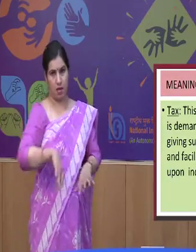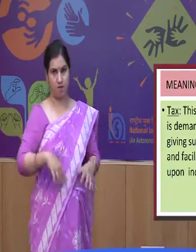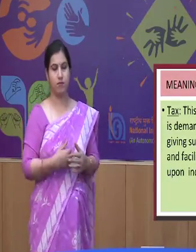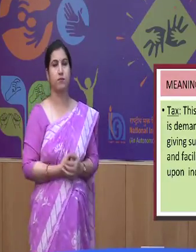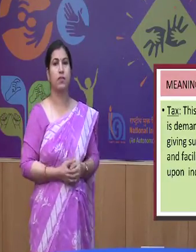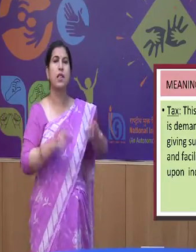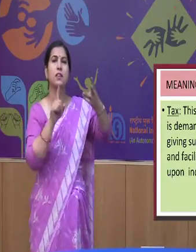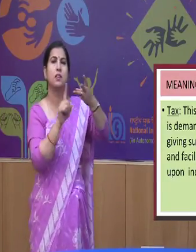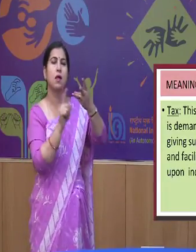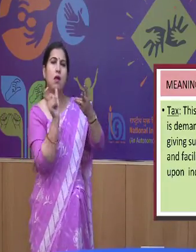Another third word